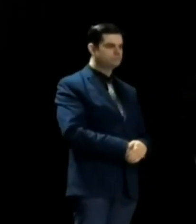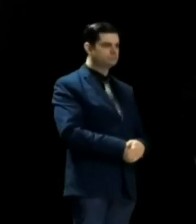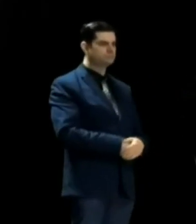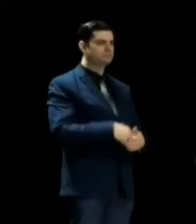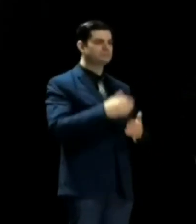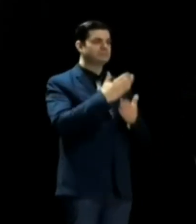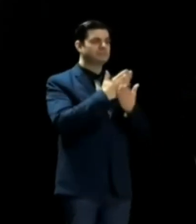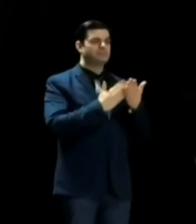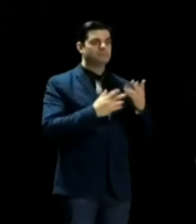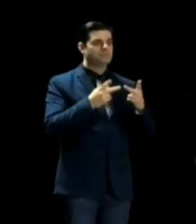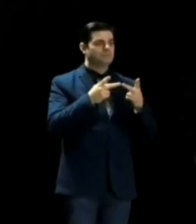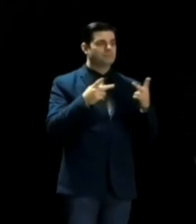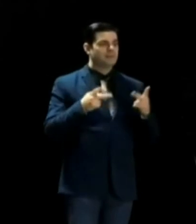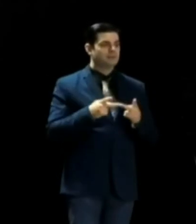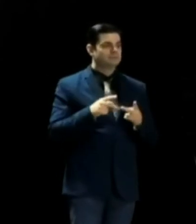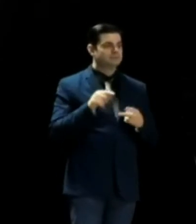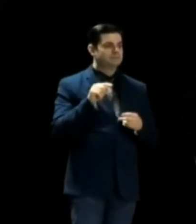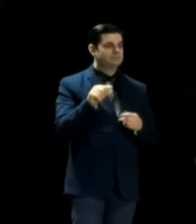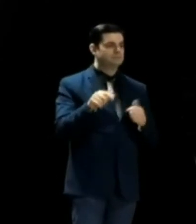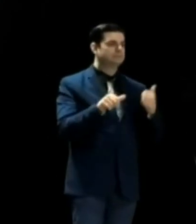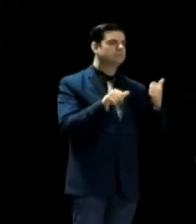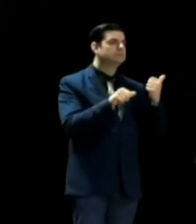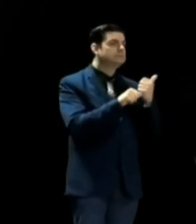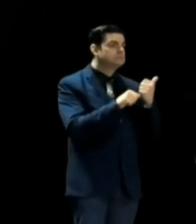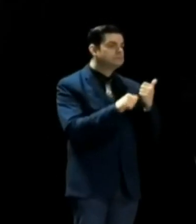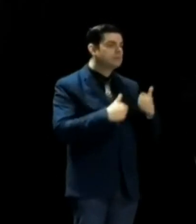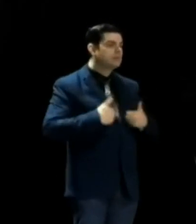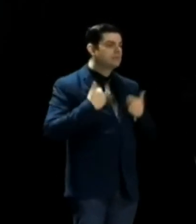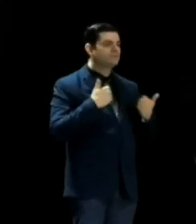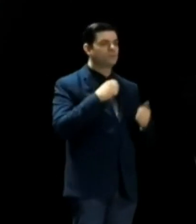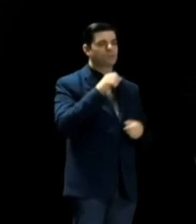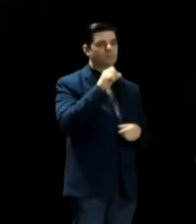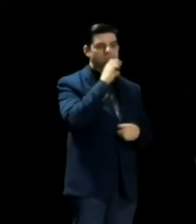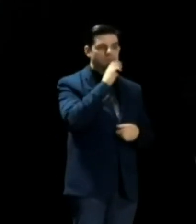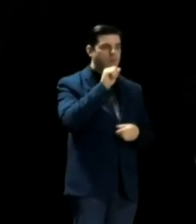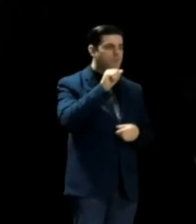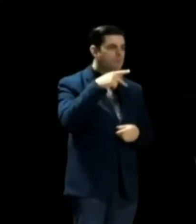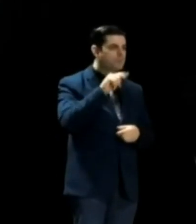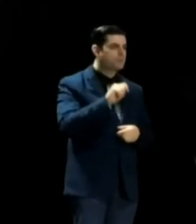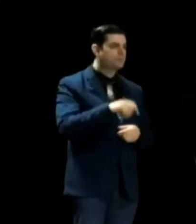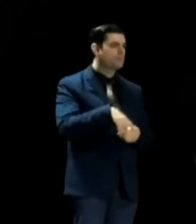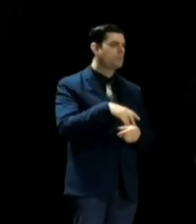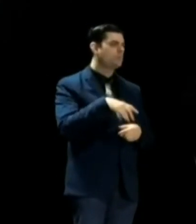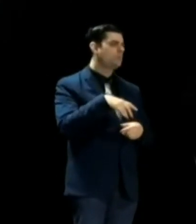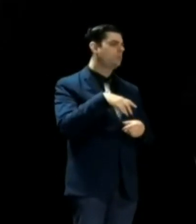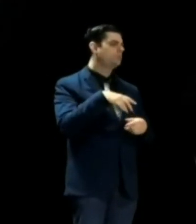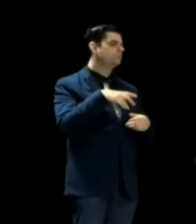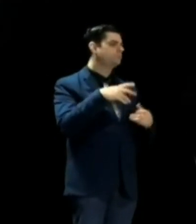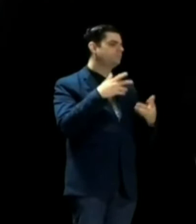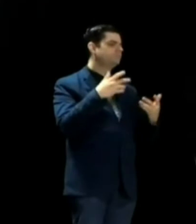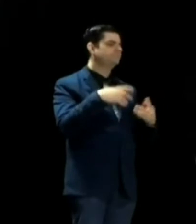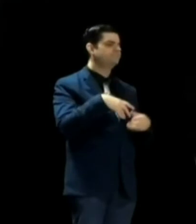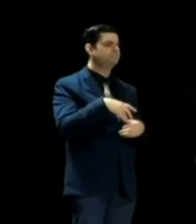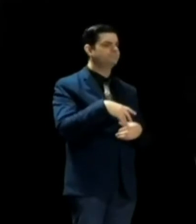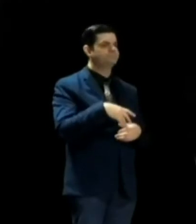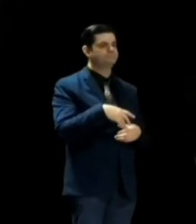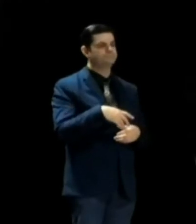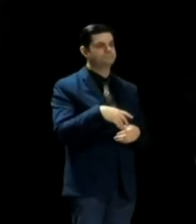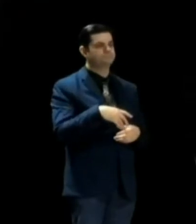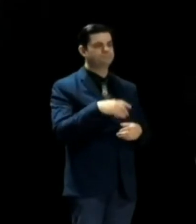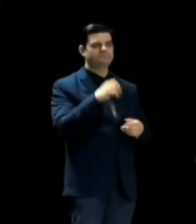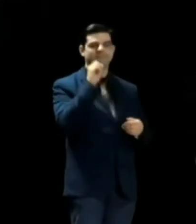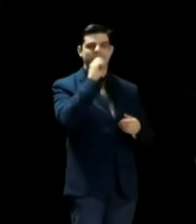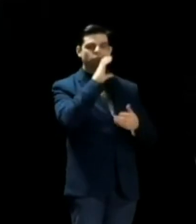it's assisted living or just regular senior center apartments,